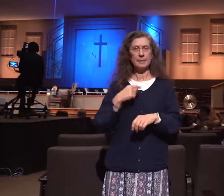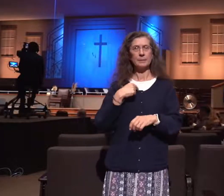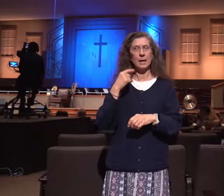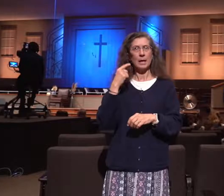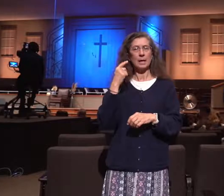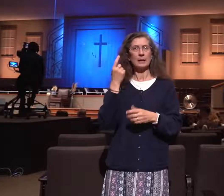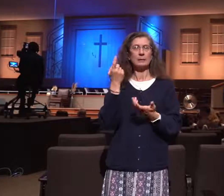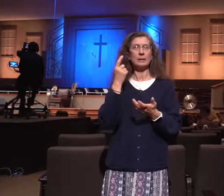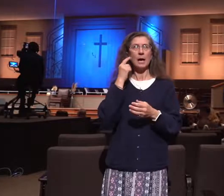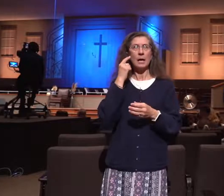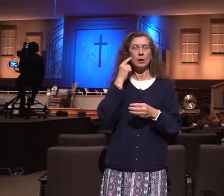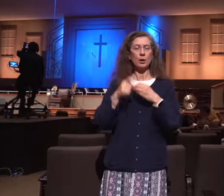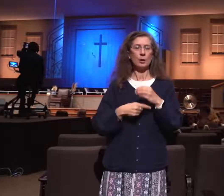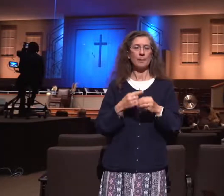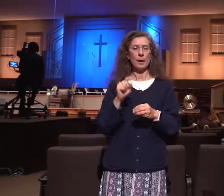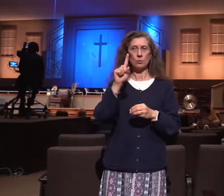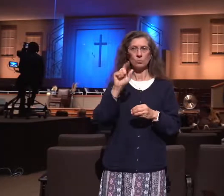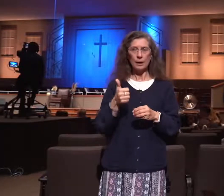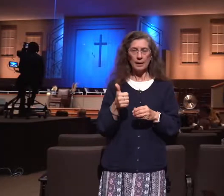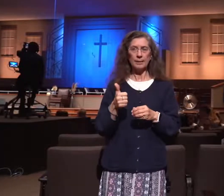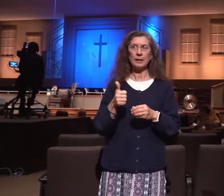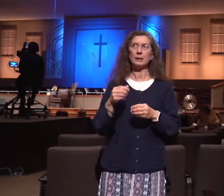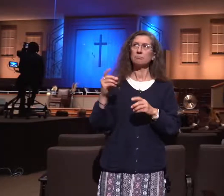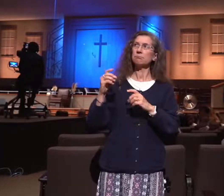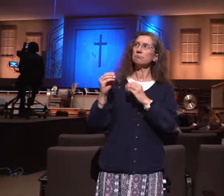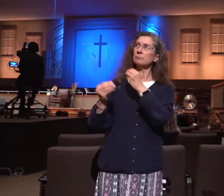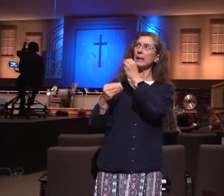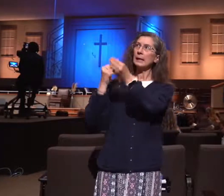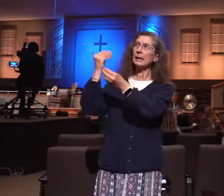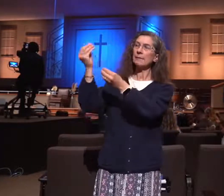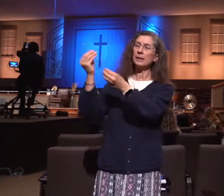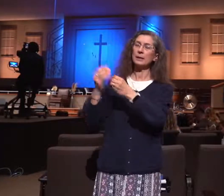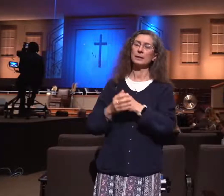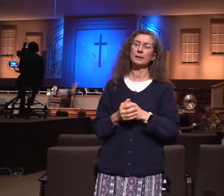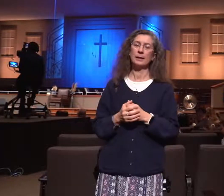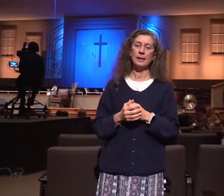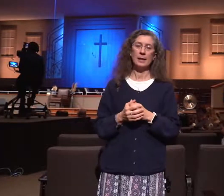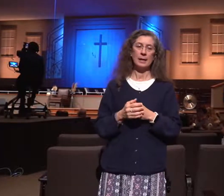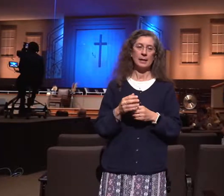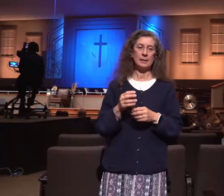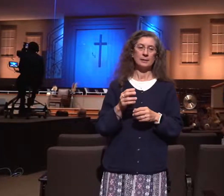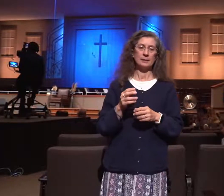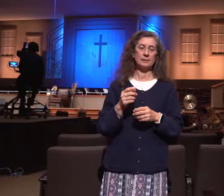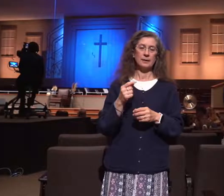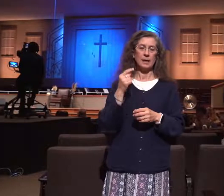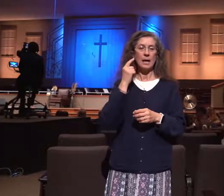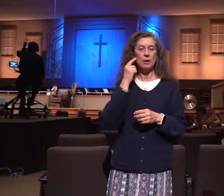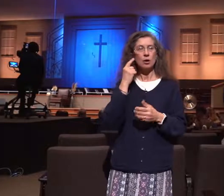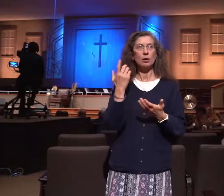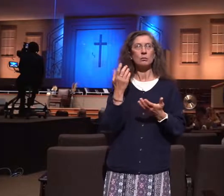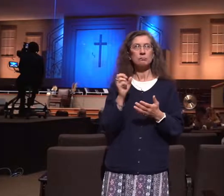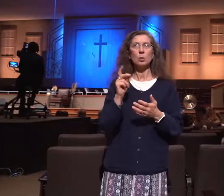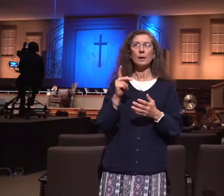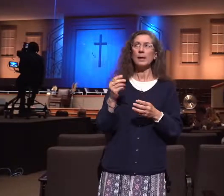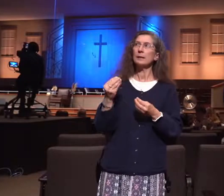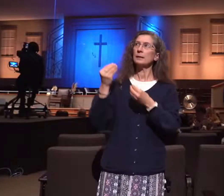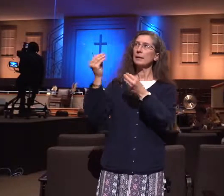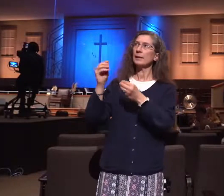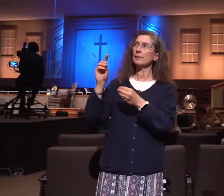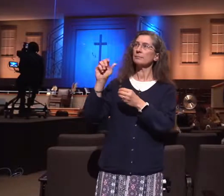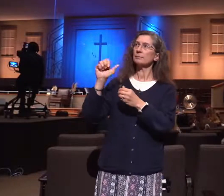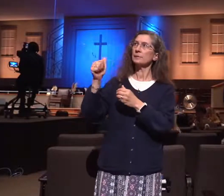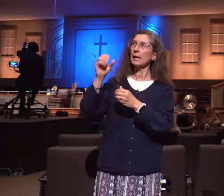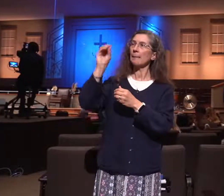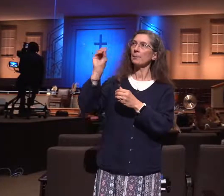and we'll mention that in a minute. And they thought, okay, if you give 10% of what God gives you, then